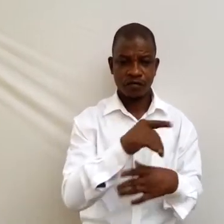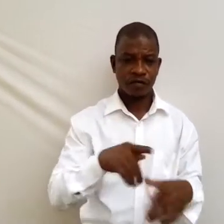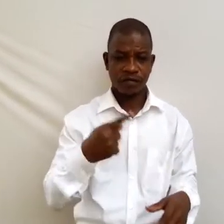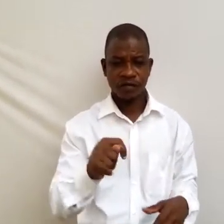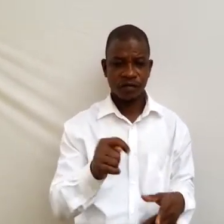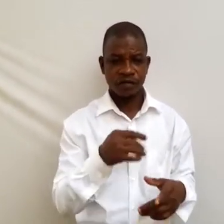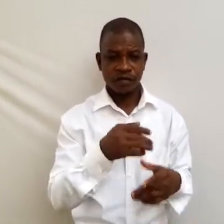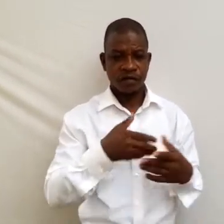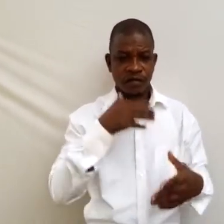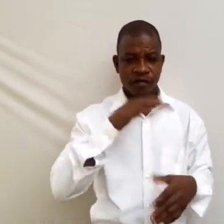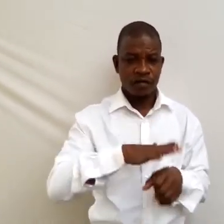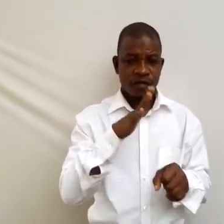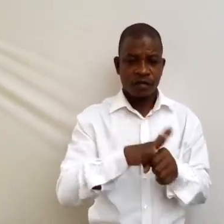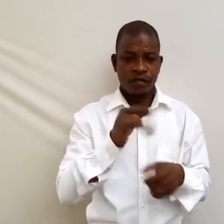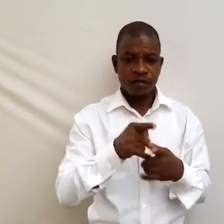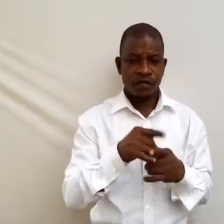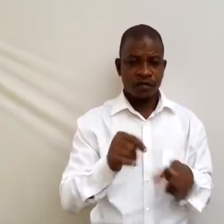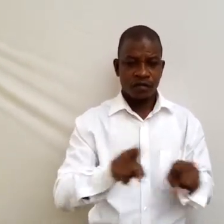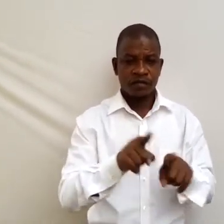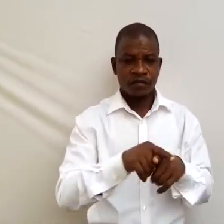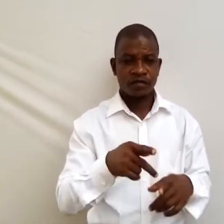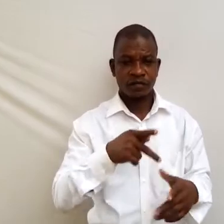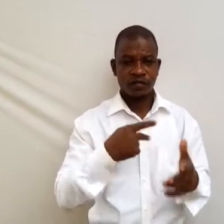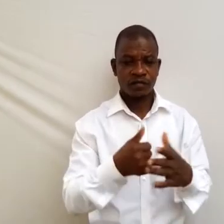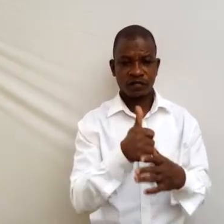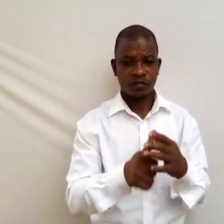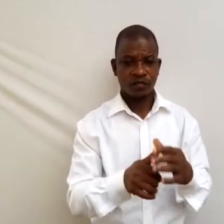bleeding between periods, that is between menstrual periods.